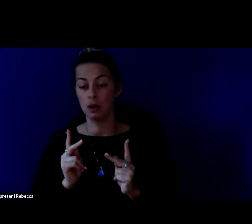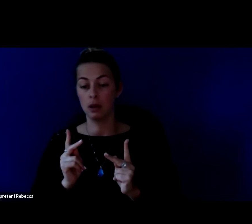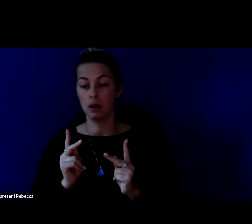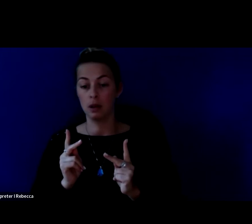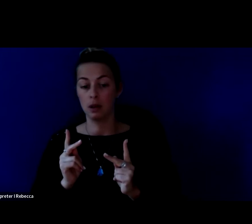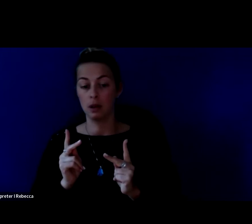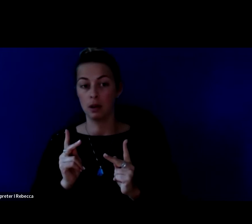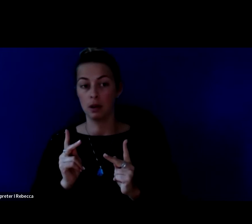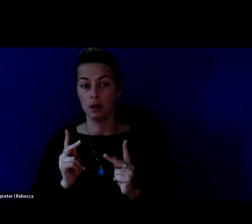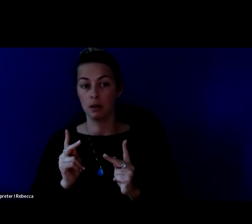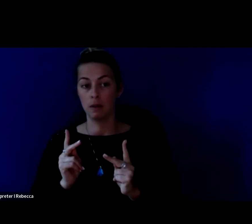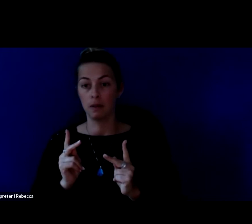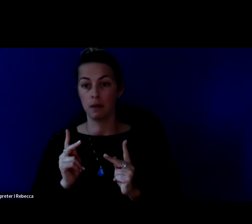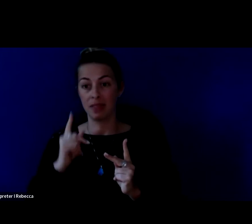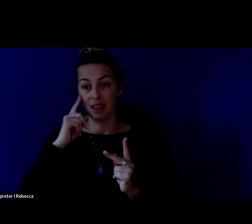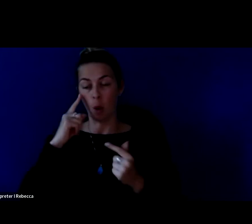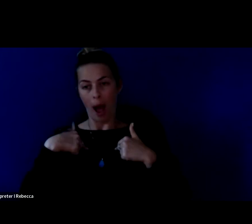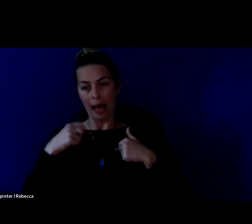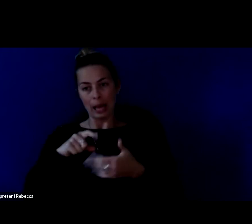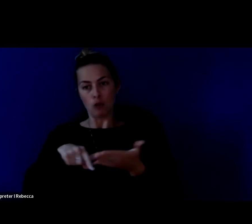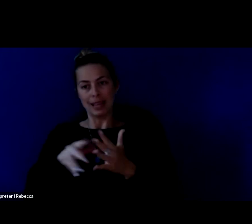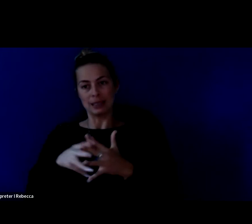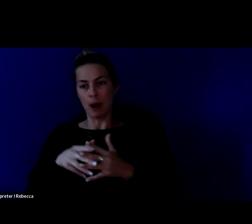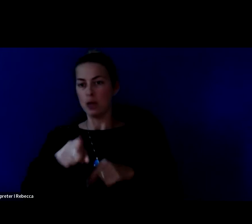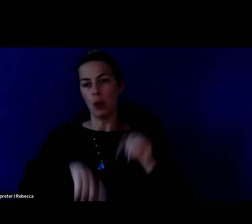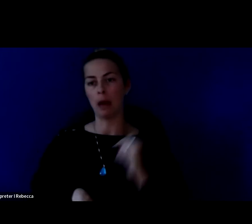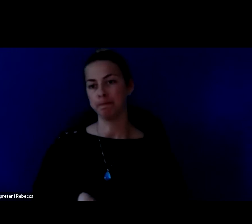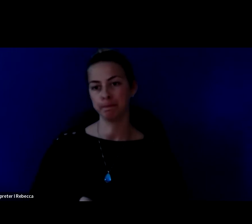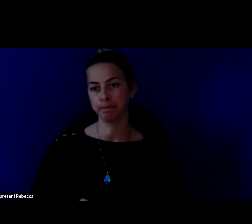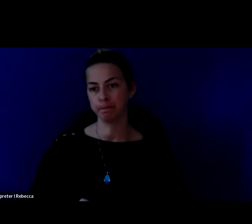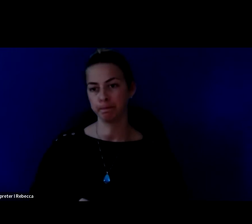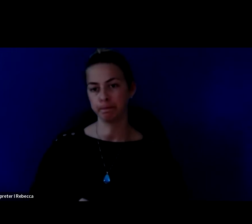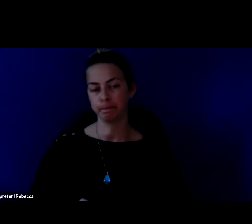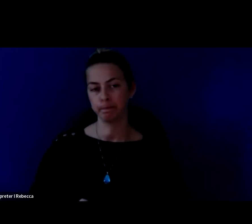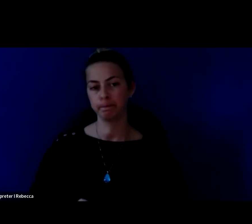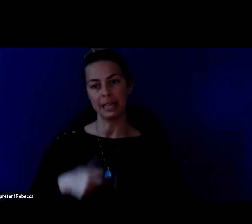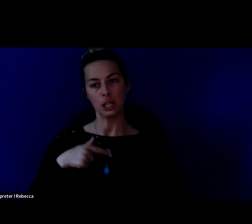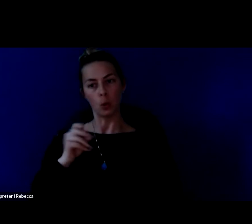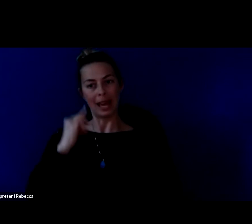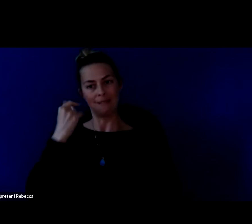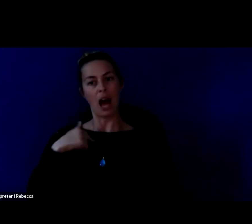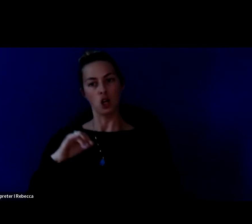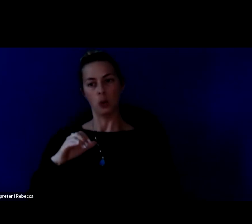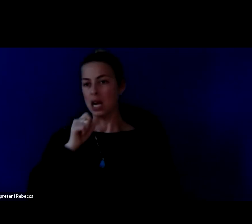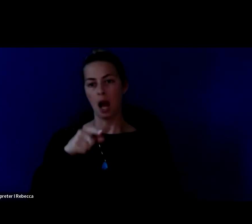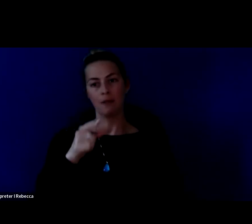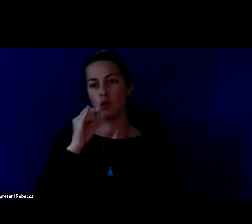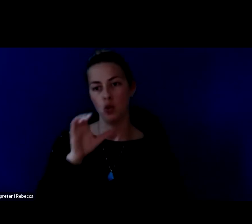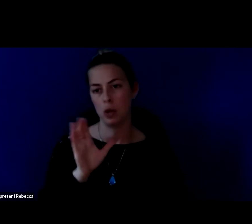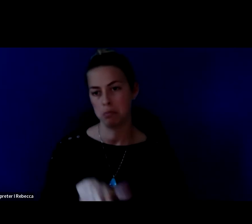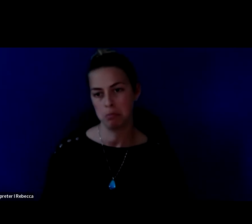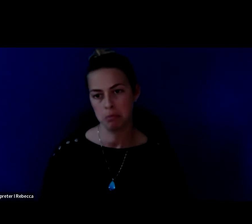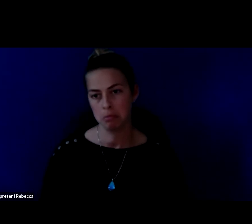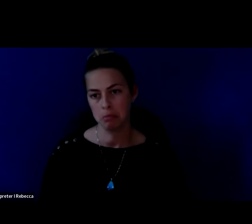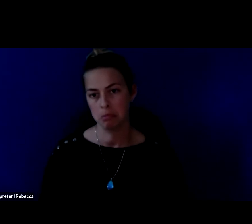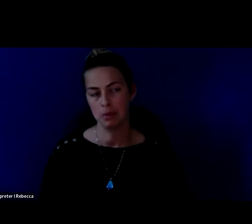I can criticize America, but you can't. Right? If you criticize America, you're a patriotic. If I criticize America, I'm saying truth to the essence. And those